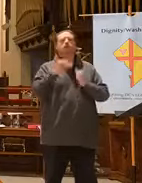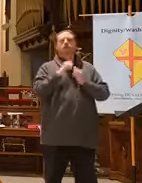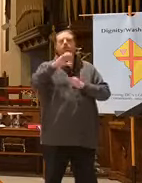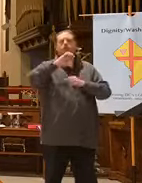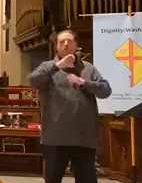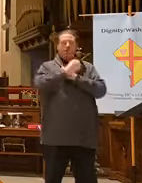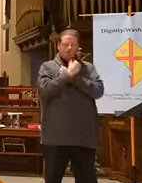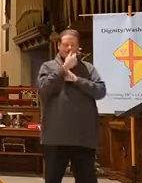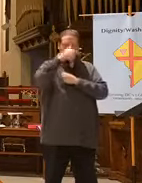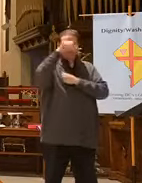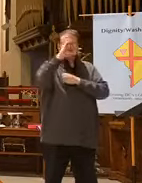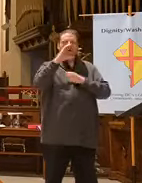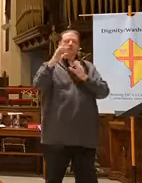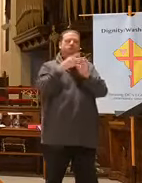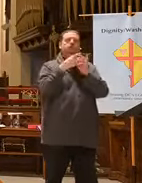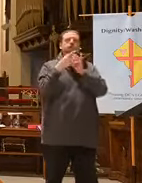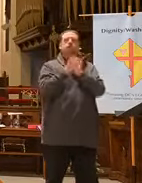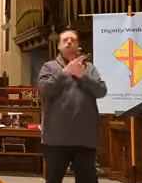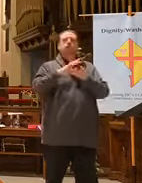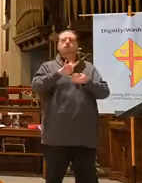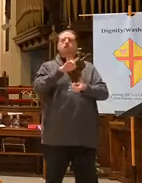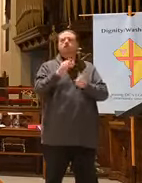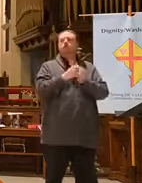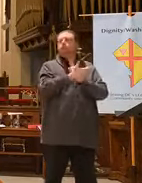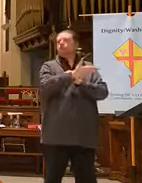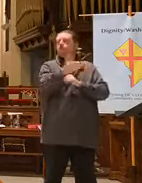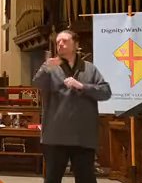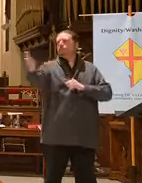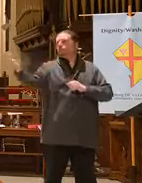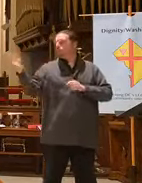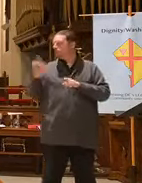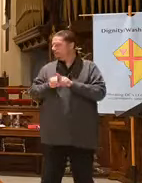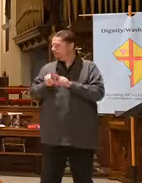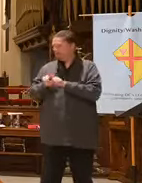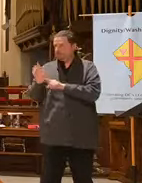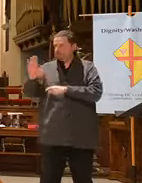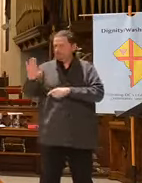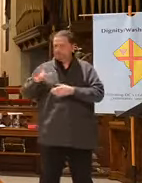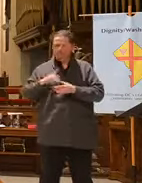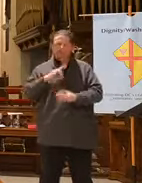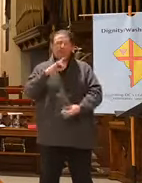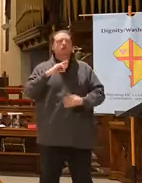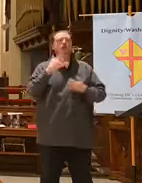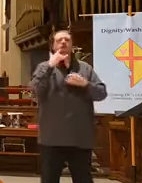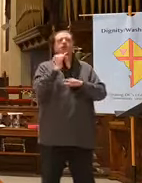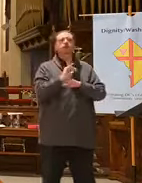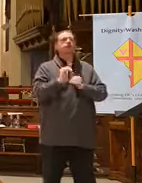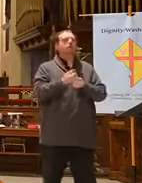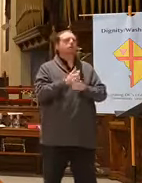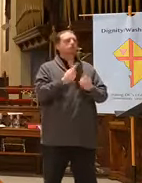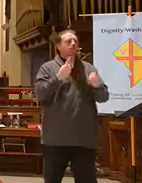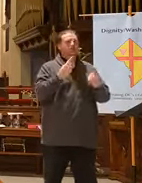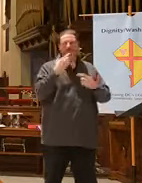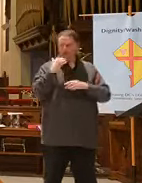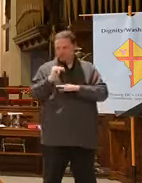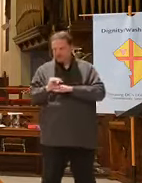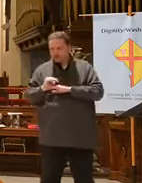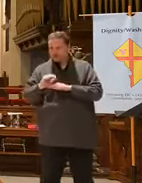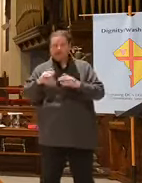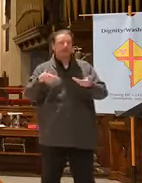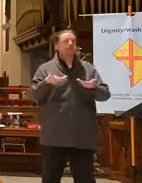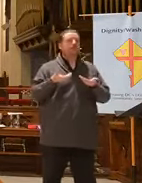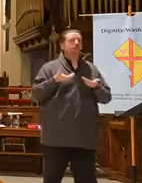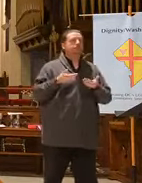God, and the unity of the Holy Spirit be with you all. Amen. Good evening, everyone. Good evening. Welcome.